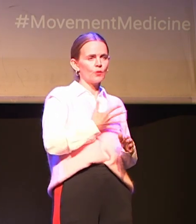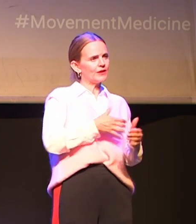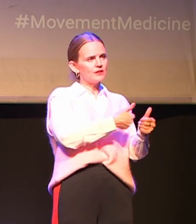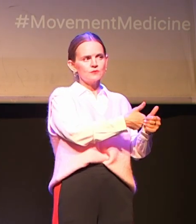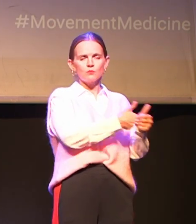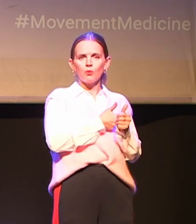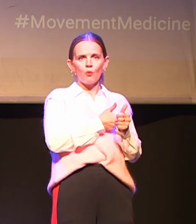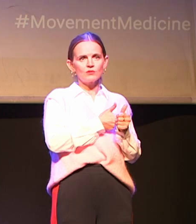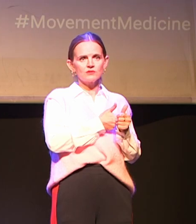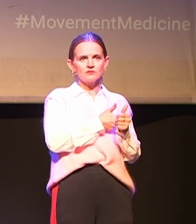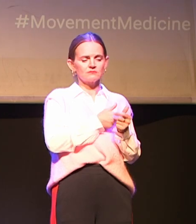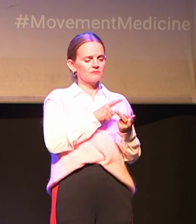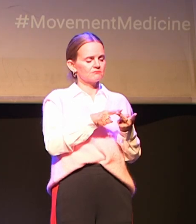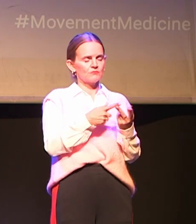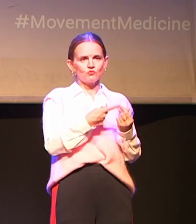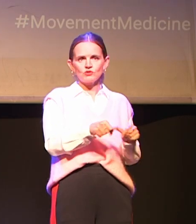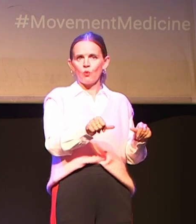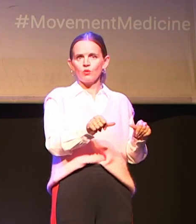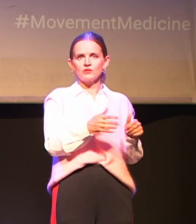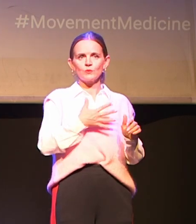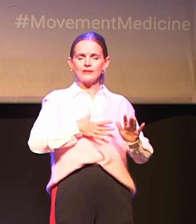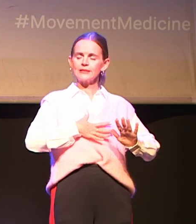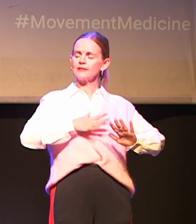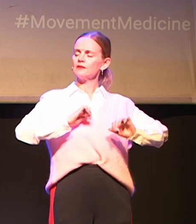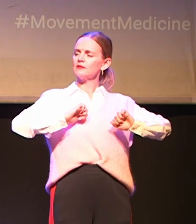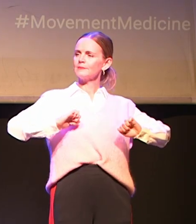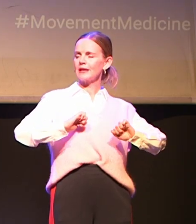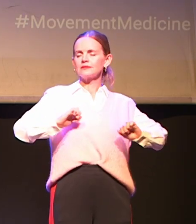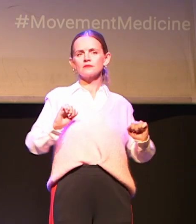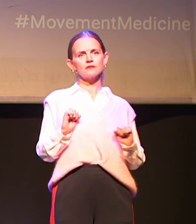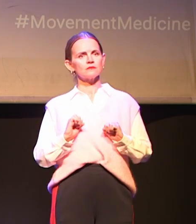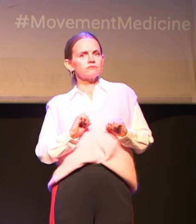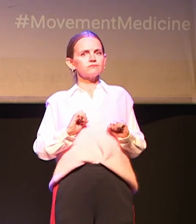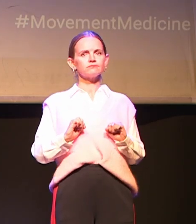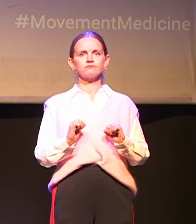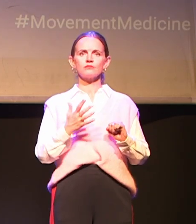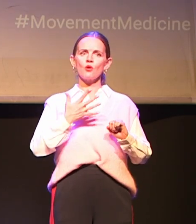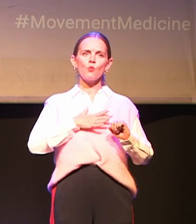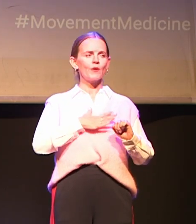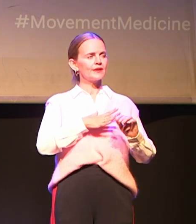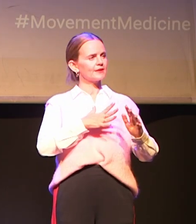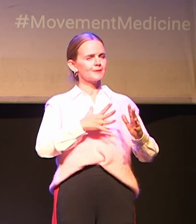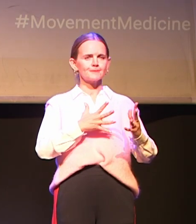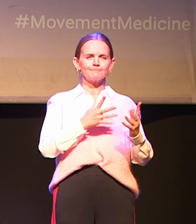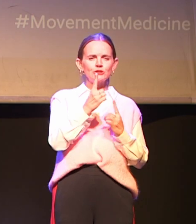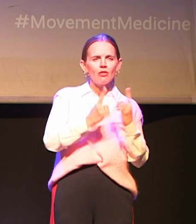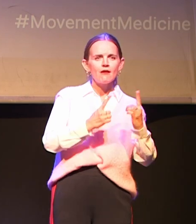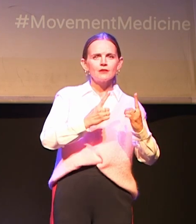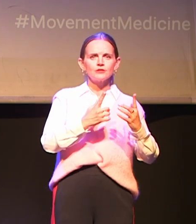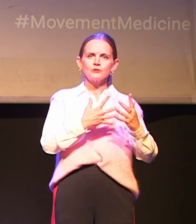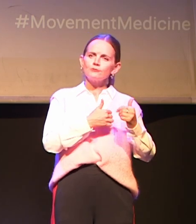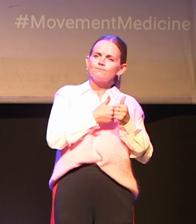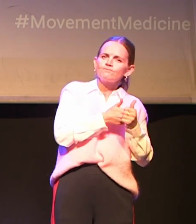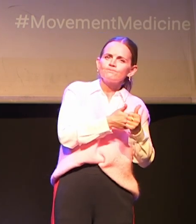need resource, we need holding, we need space, we need time, we need arms to fall into.